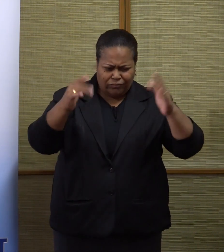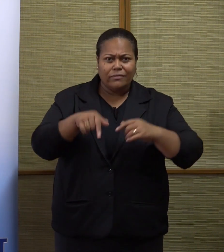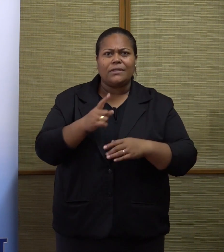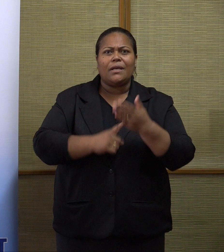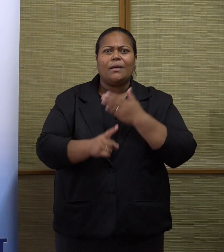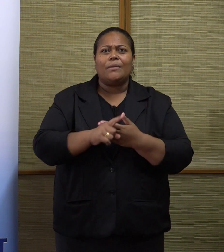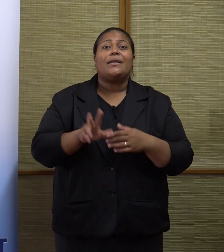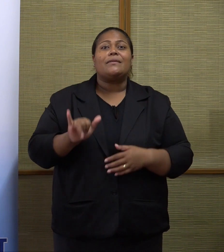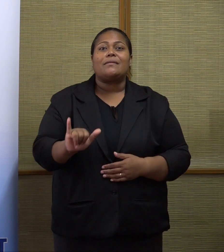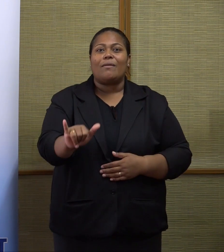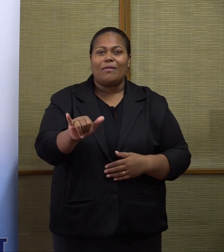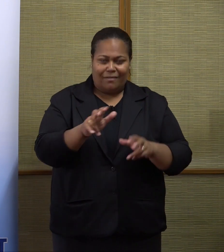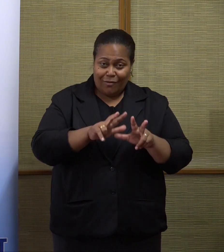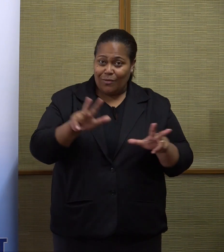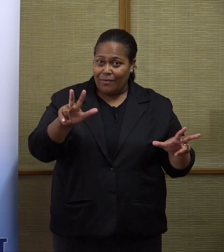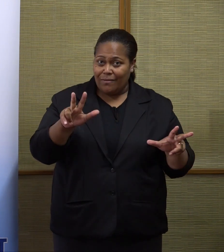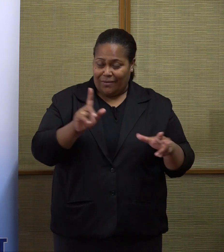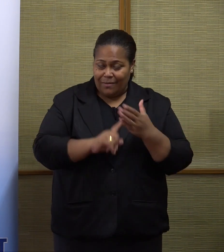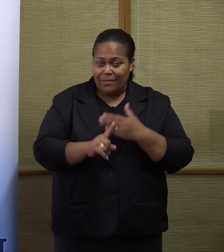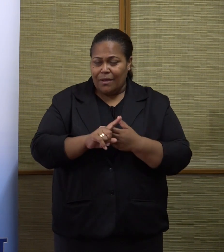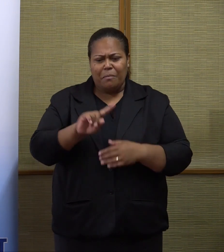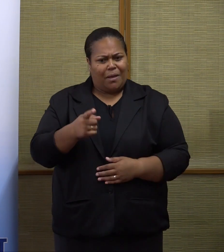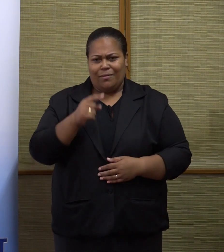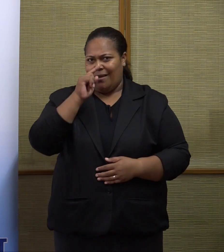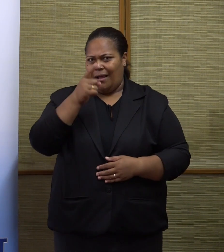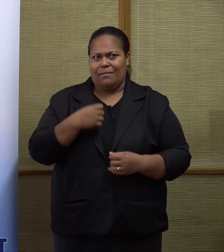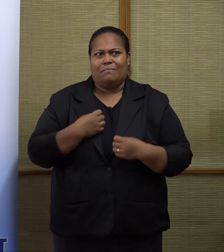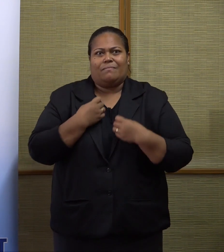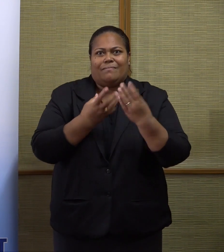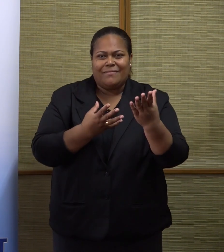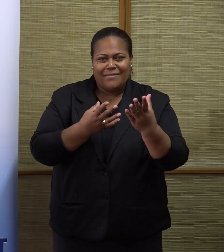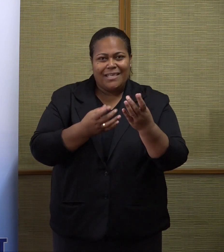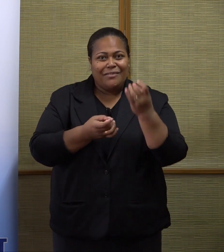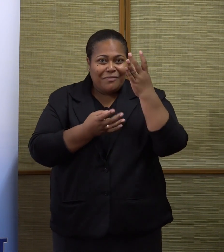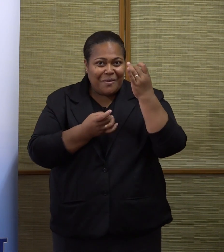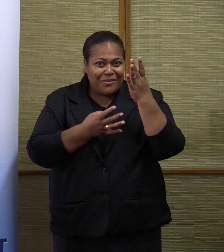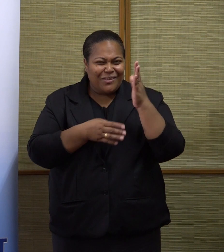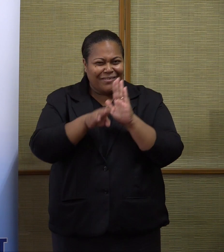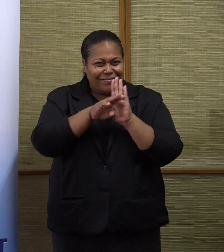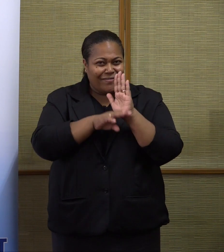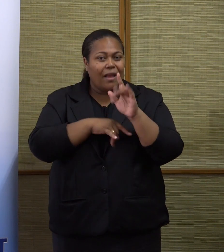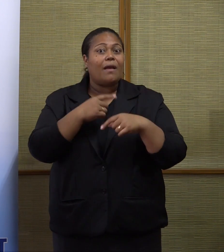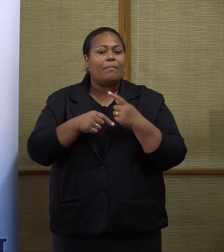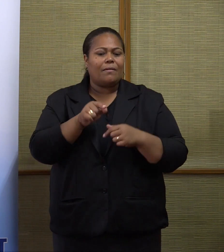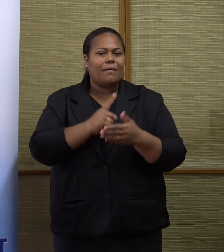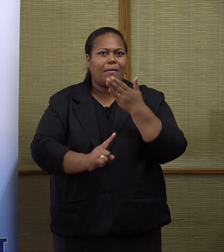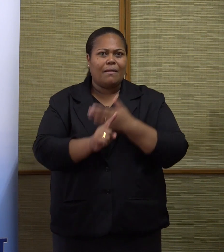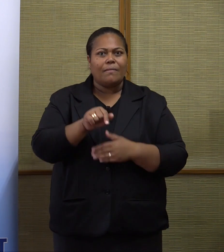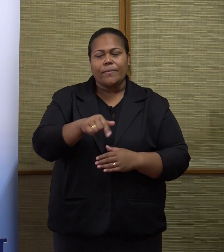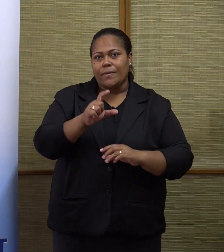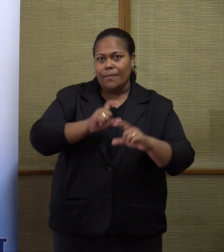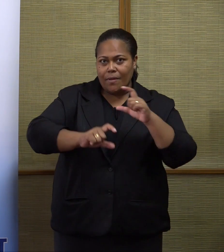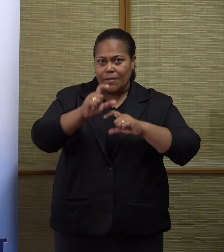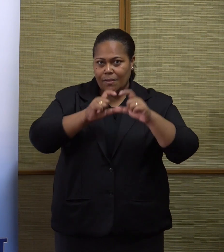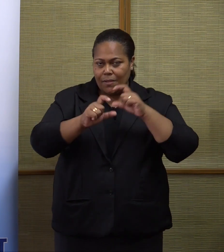Vonolevu. It's too early to give you the details about the intent, the capacity, or